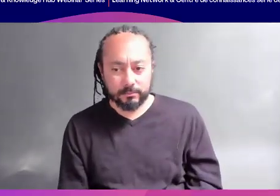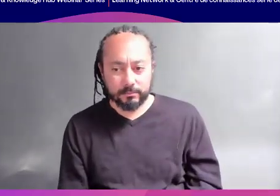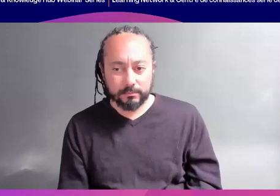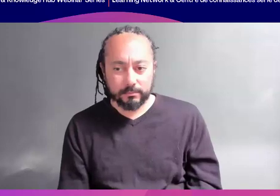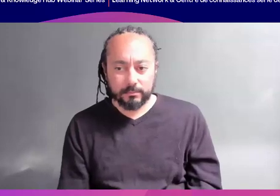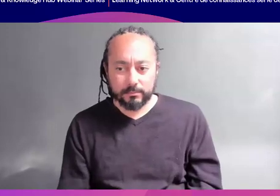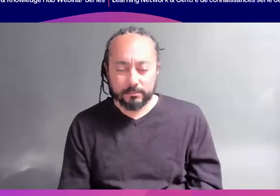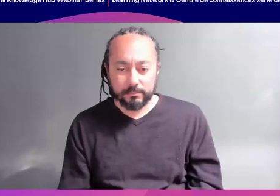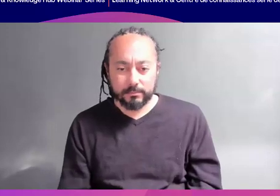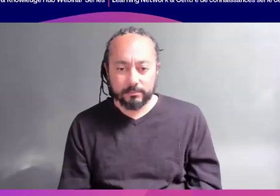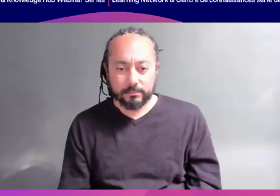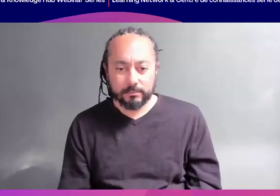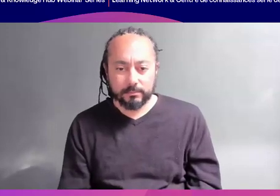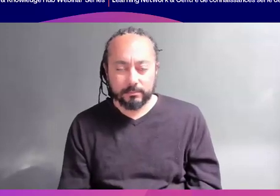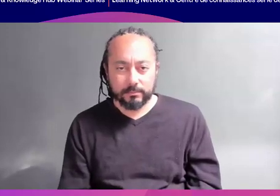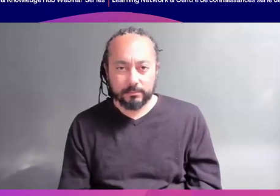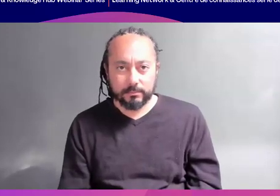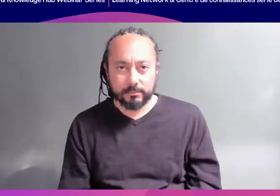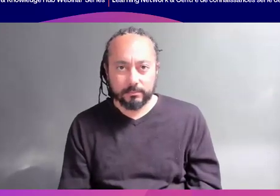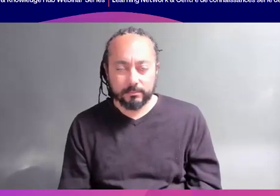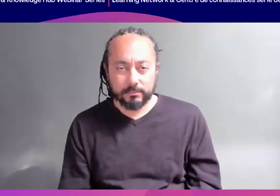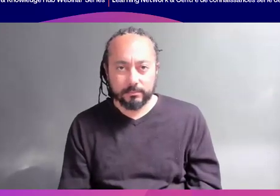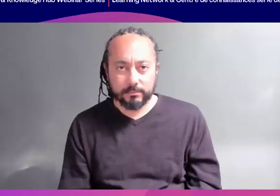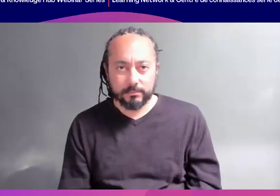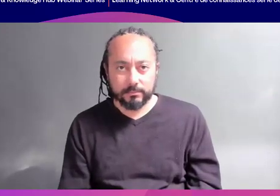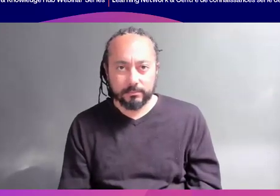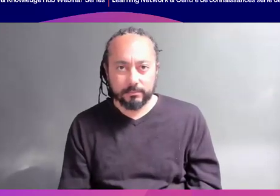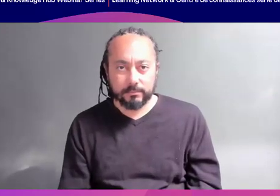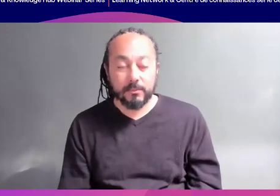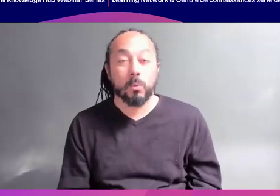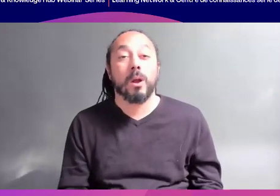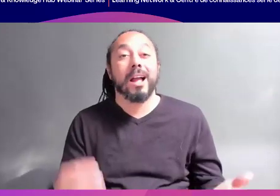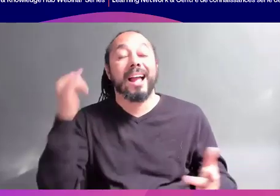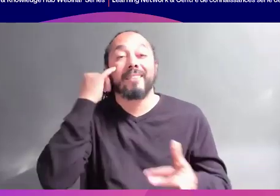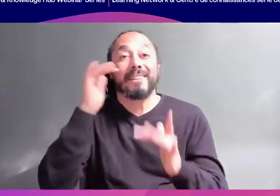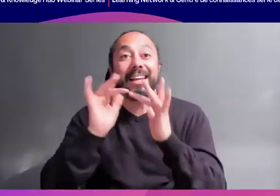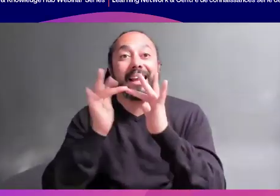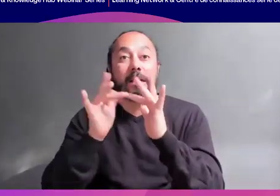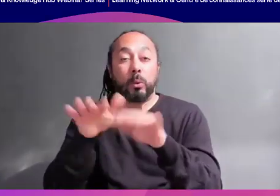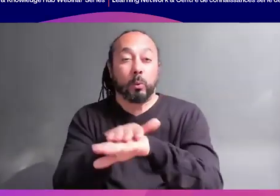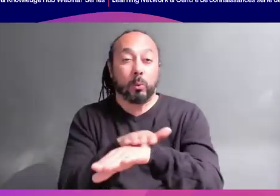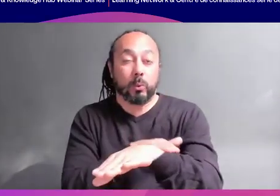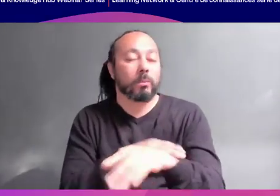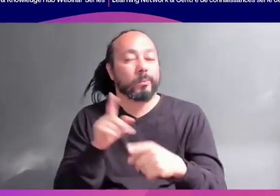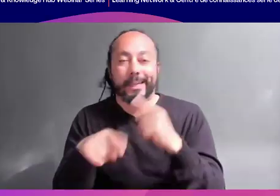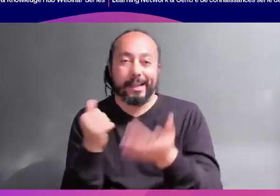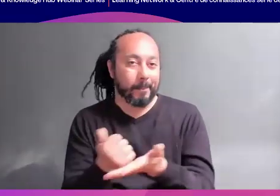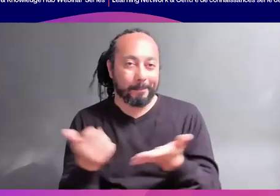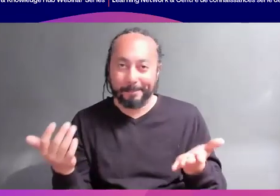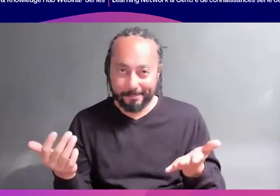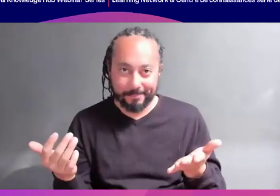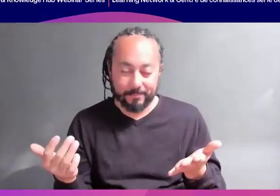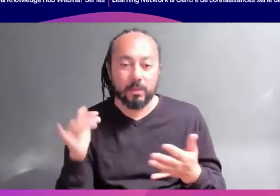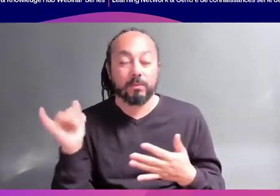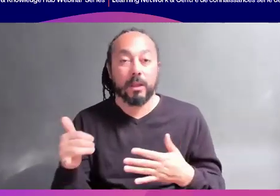Well, we can do nothing about the business of poor reception. That we can do nothing about. So that's often